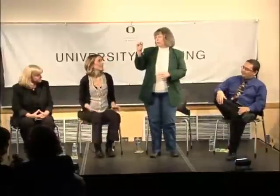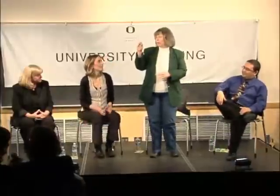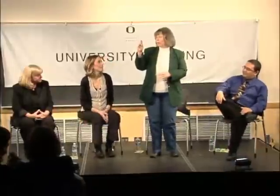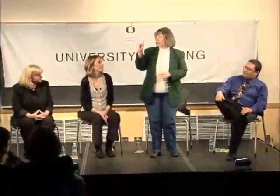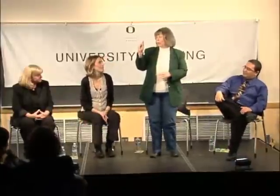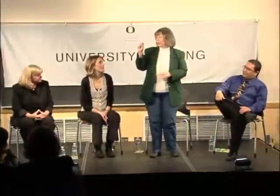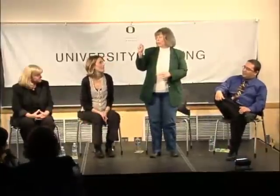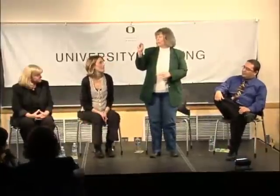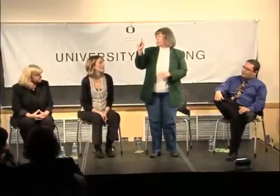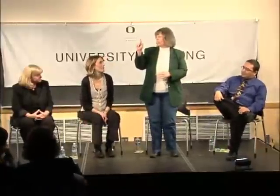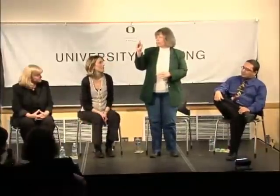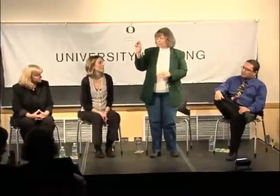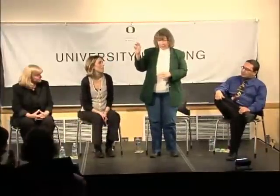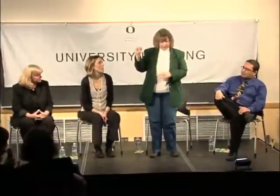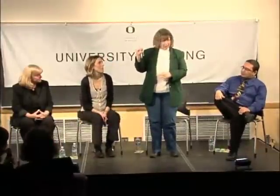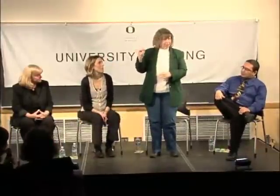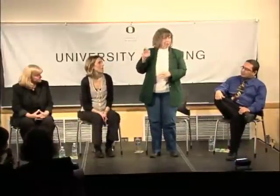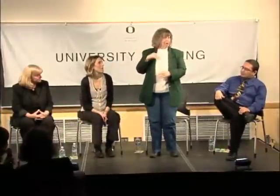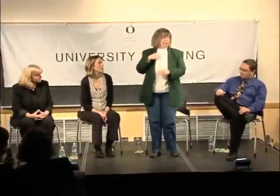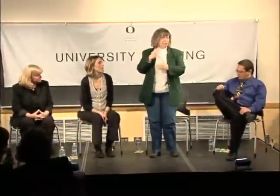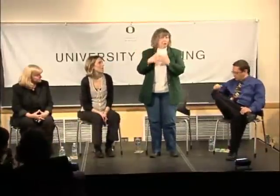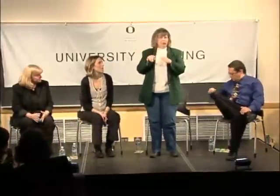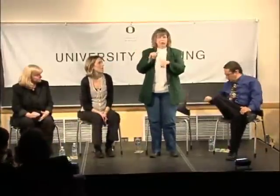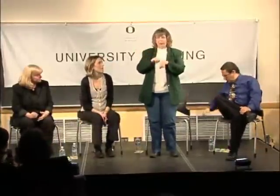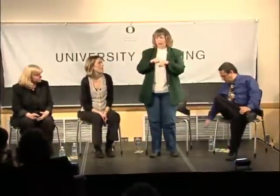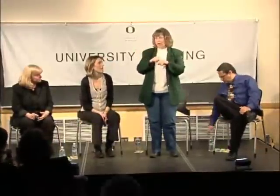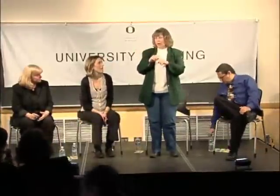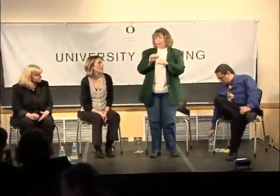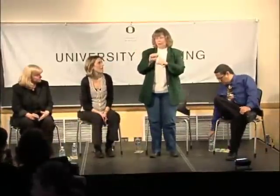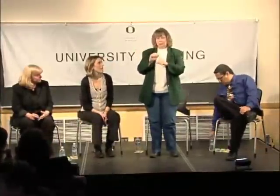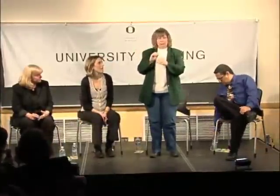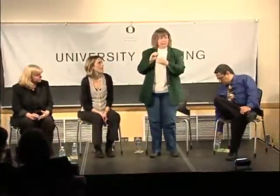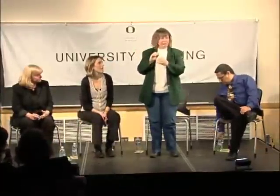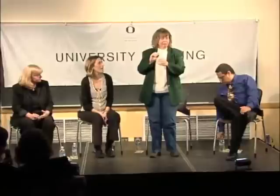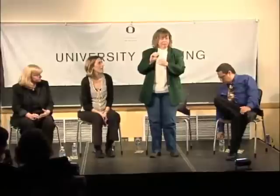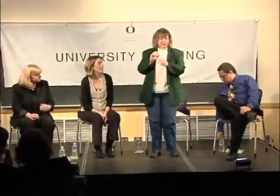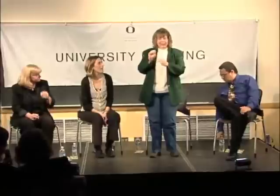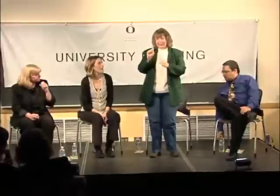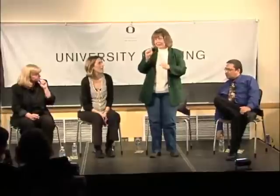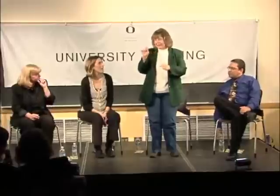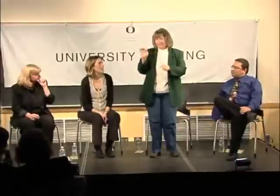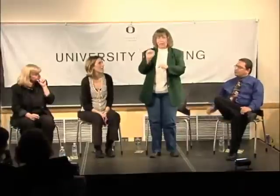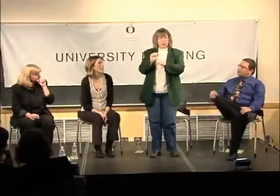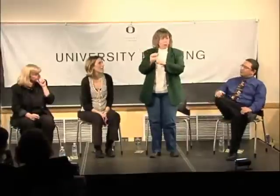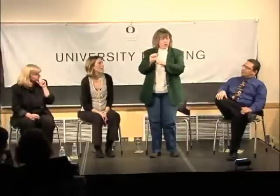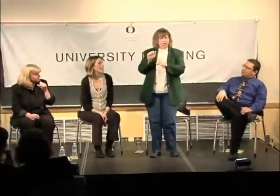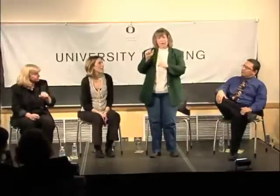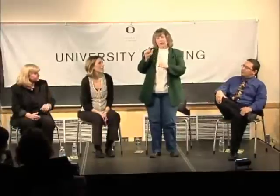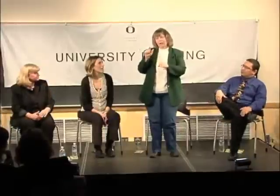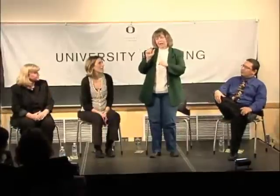Hello, my name is Linda. I am a part-time staff